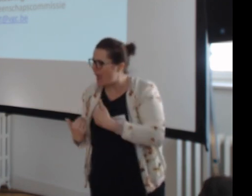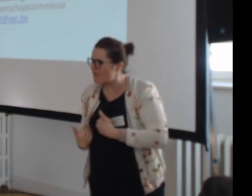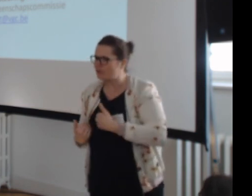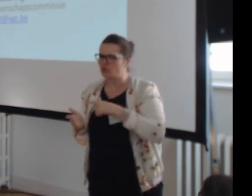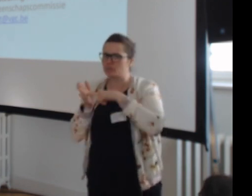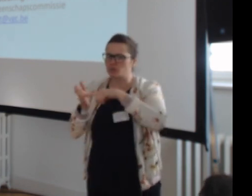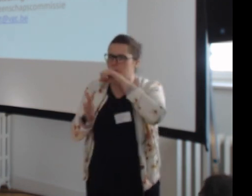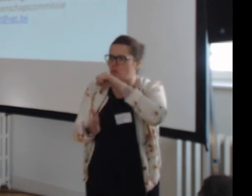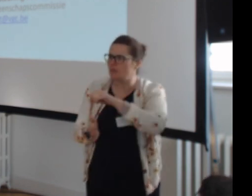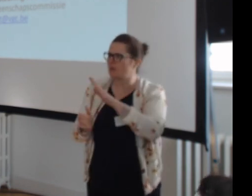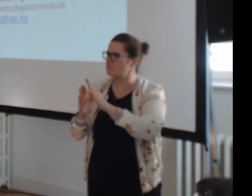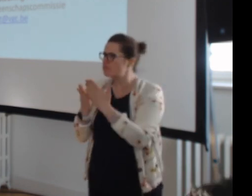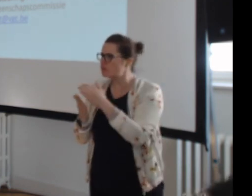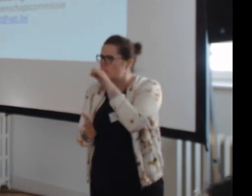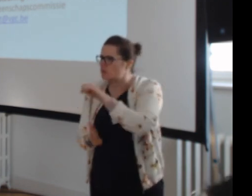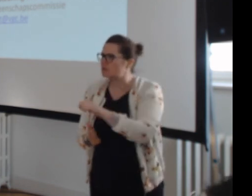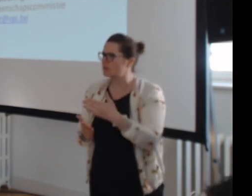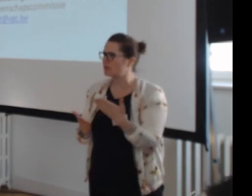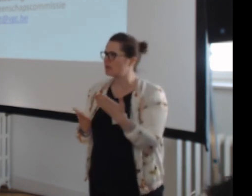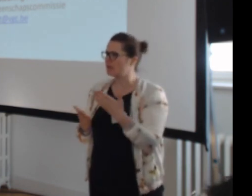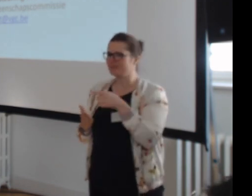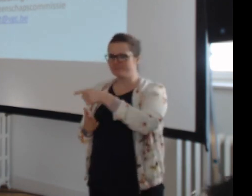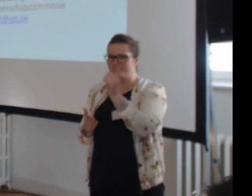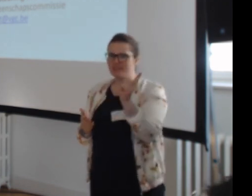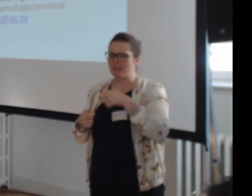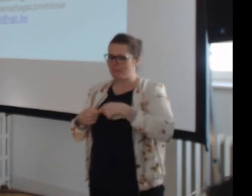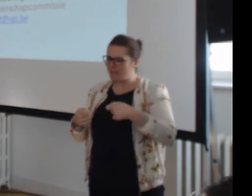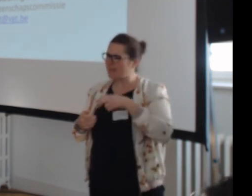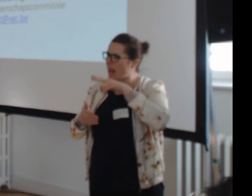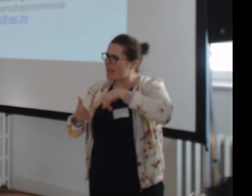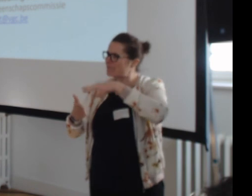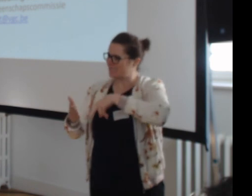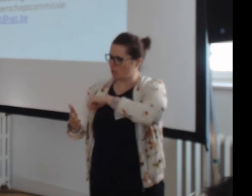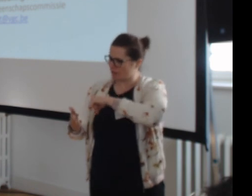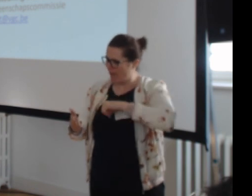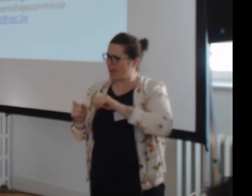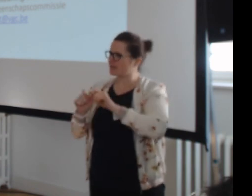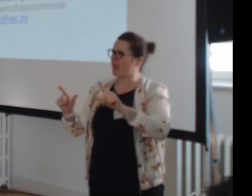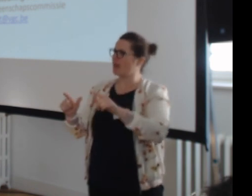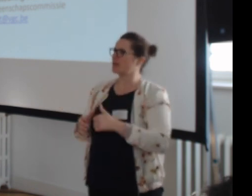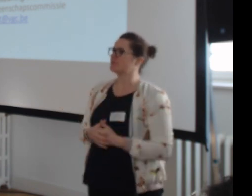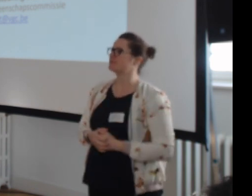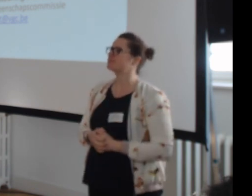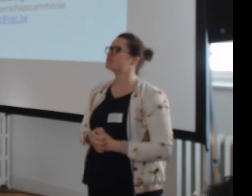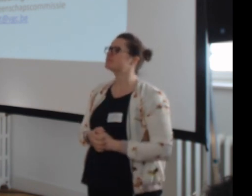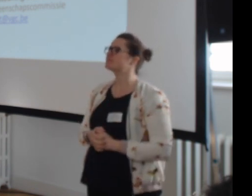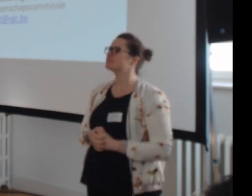our books, so that they start reading also books in our language.